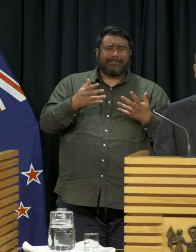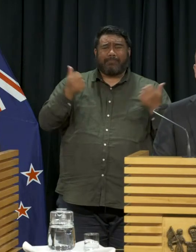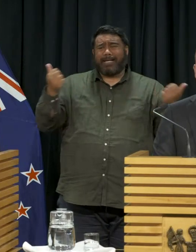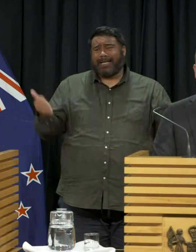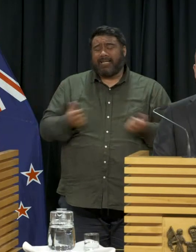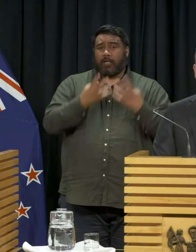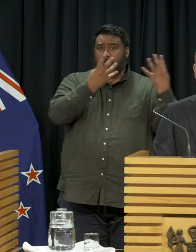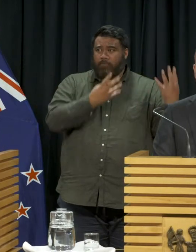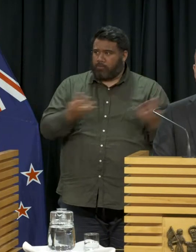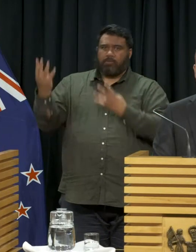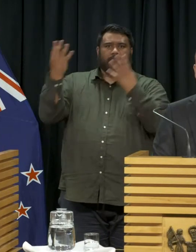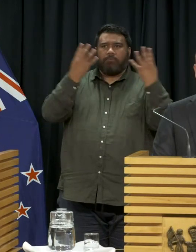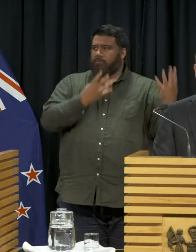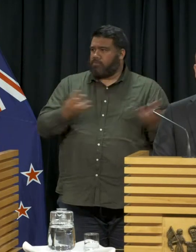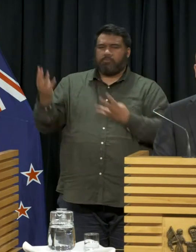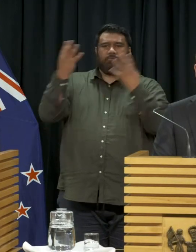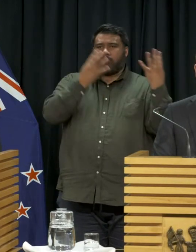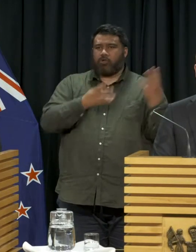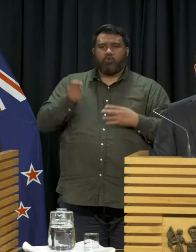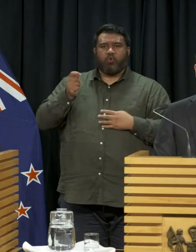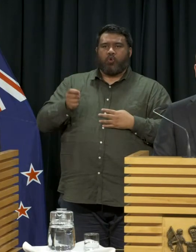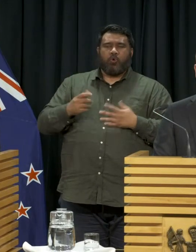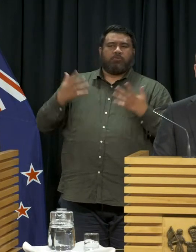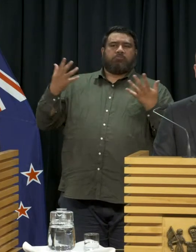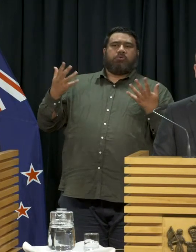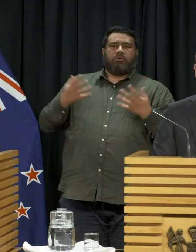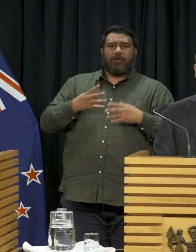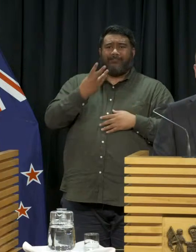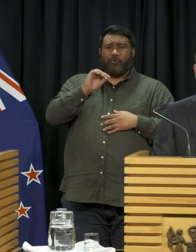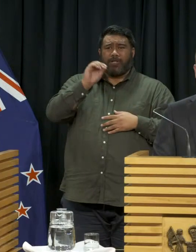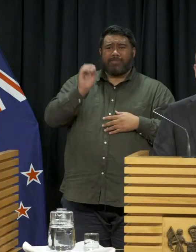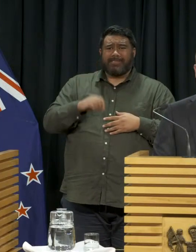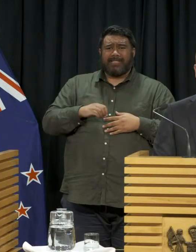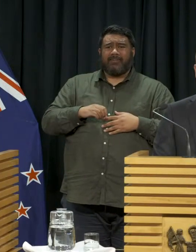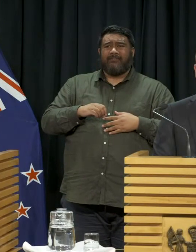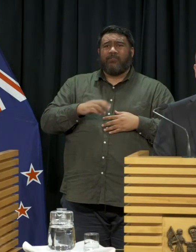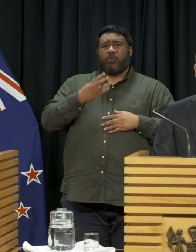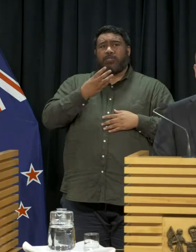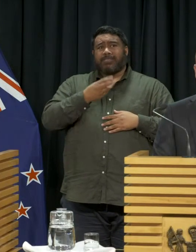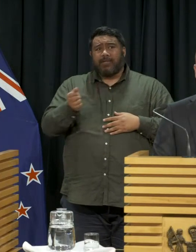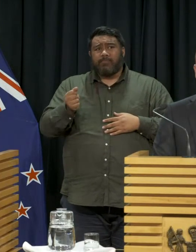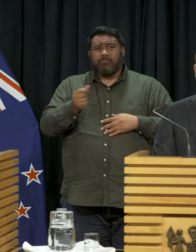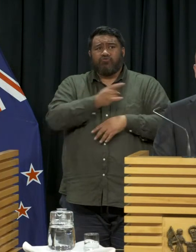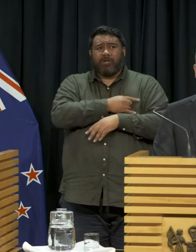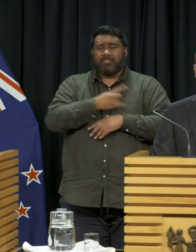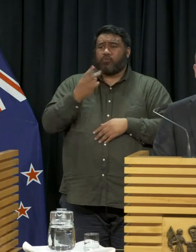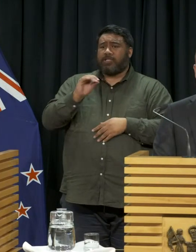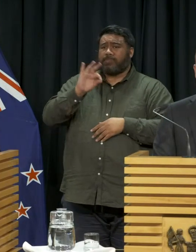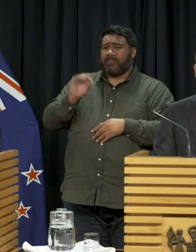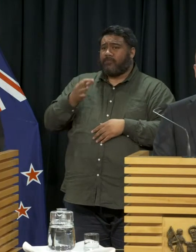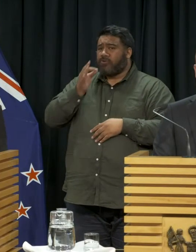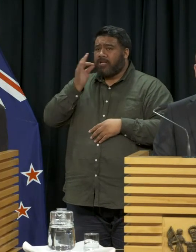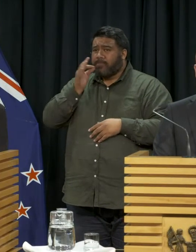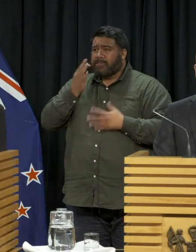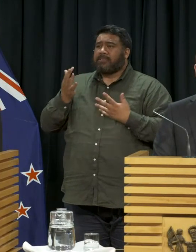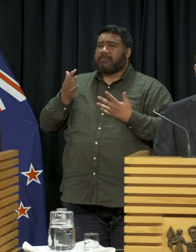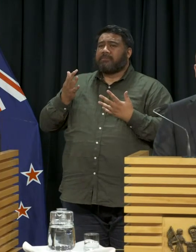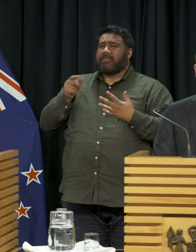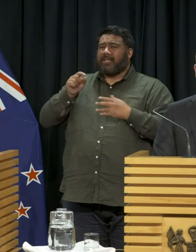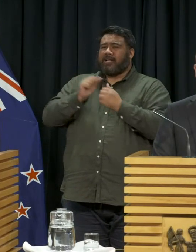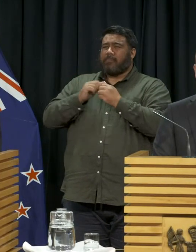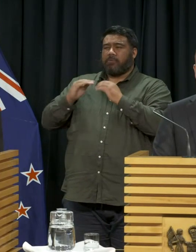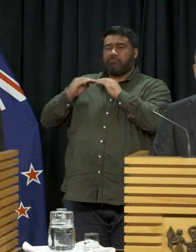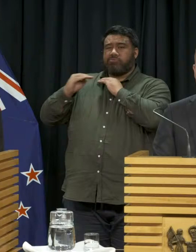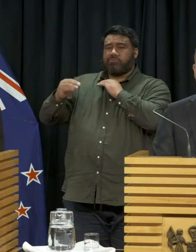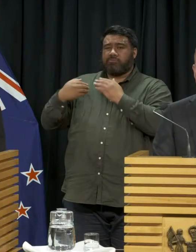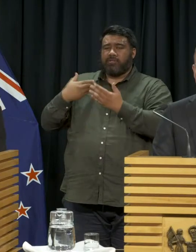about 40% for certain drugs, 20% for cannabis, which has remained about static. What I'd